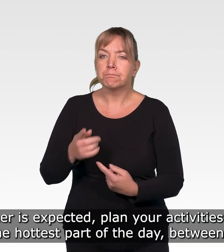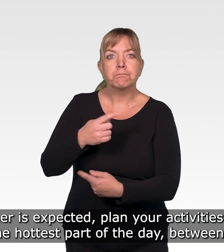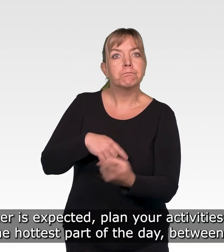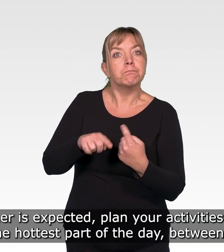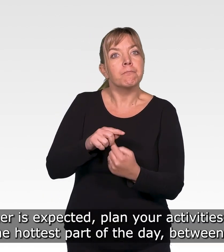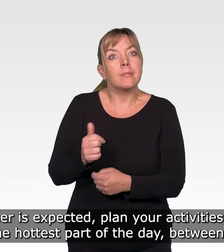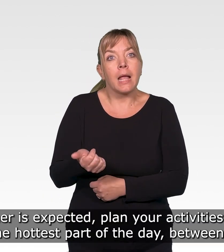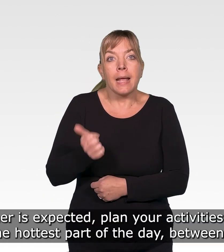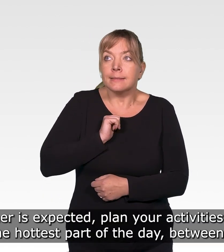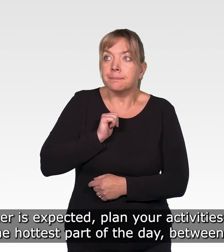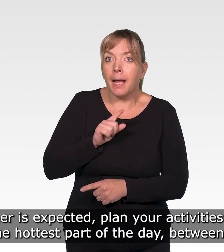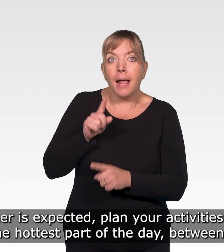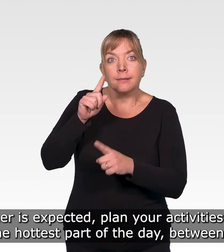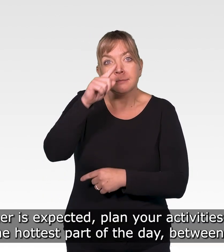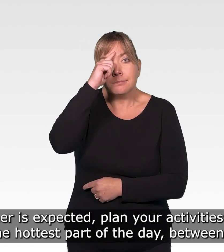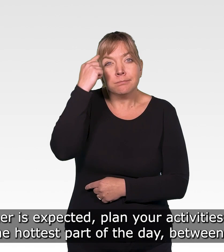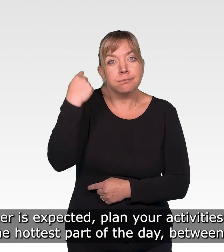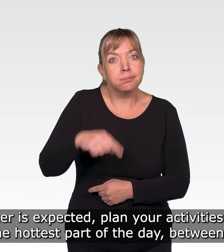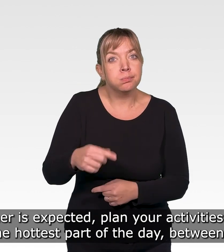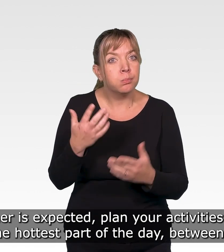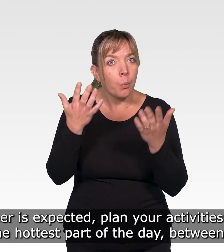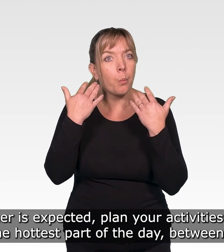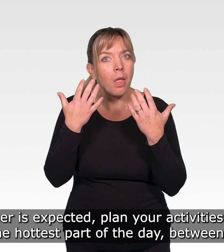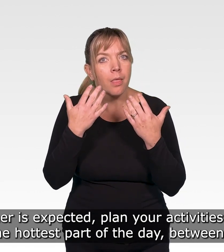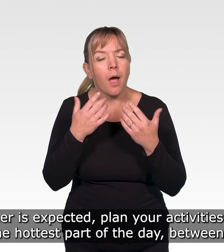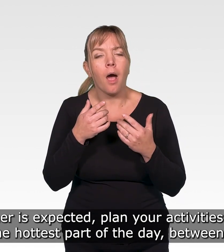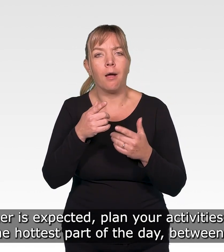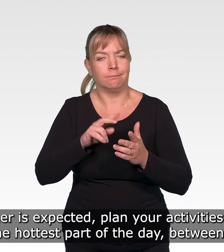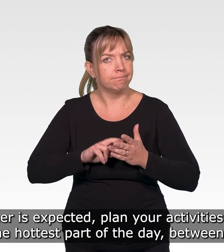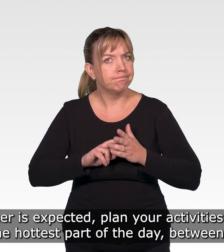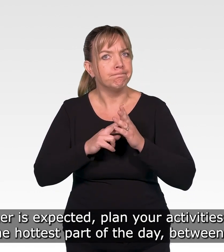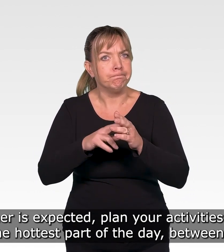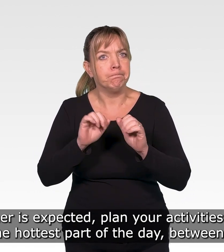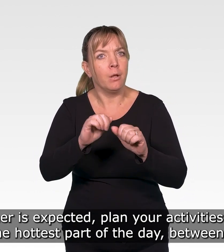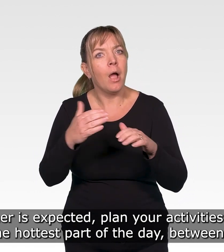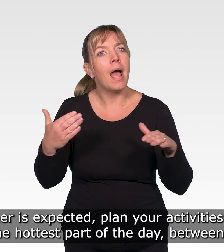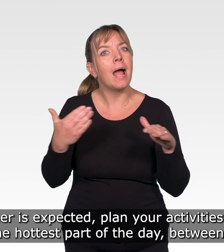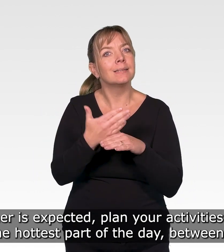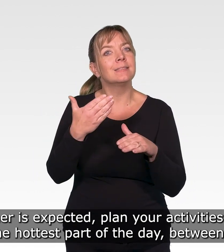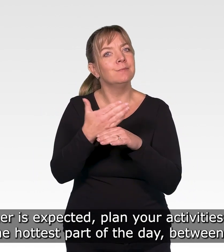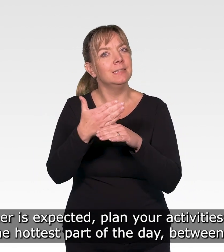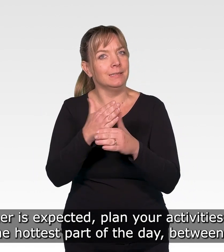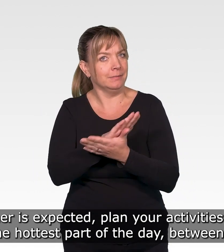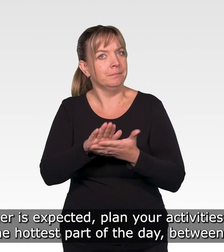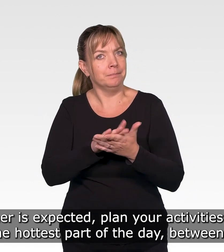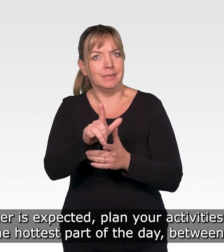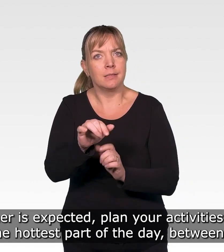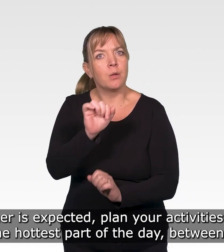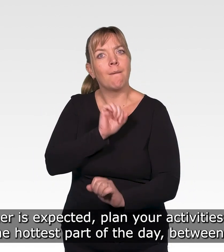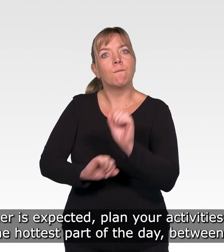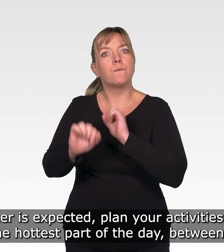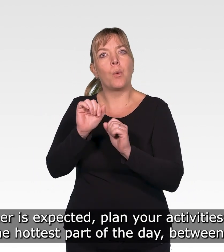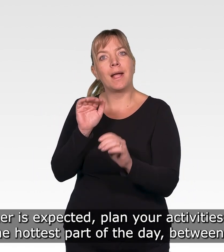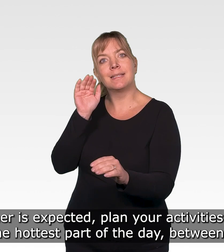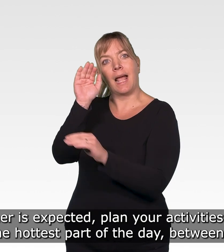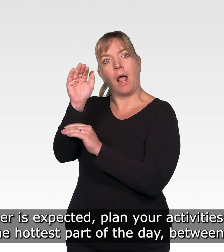When hot weather is expected, plan your activities to avoid being outside during the hottest part of the day, between 11 a.m.